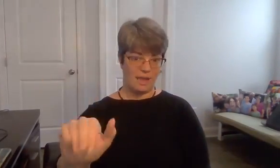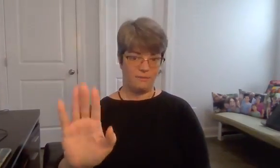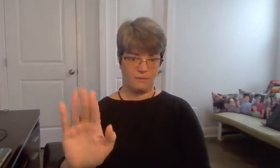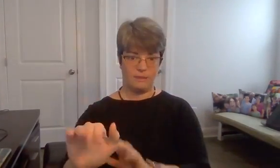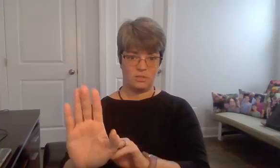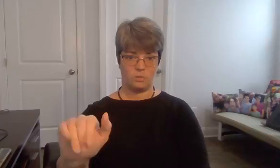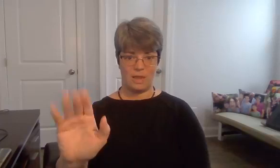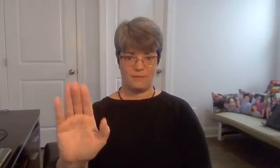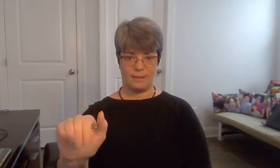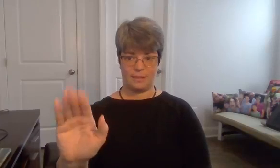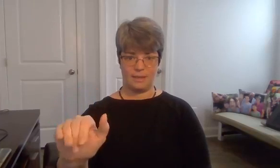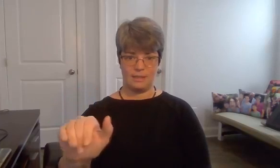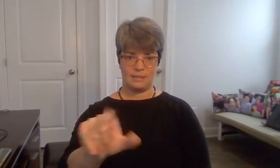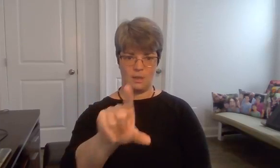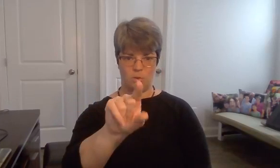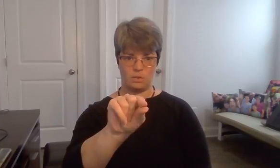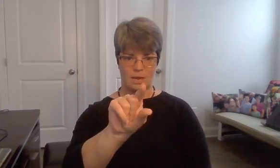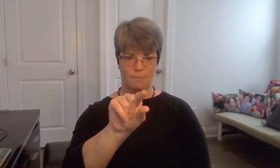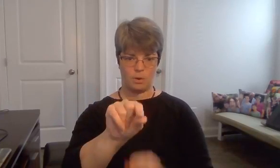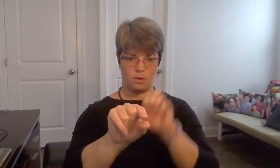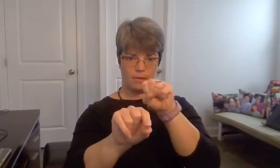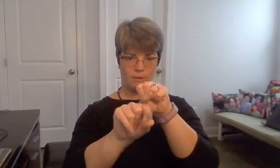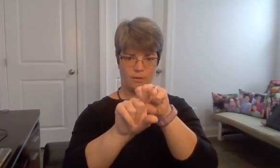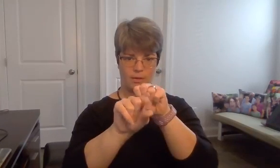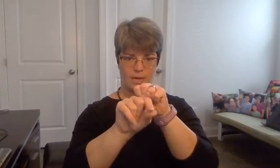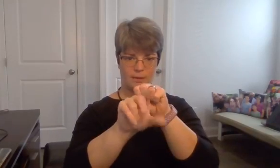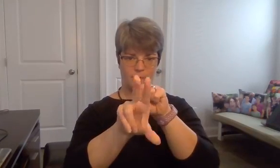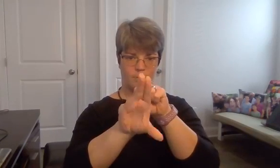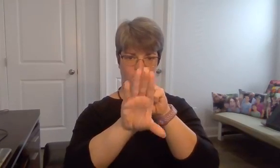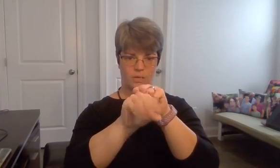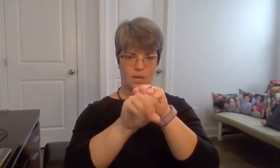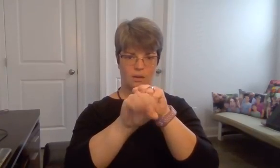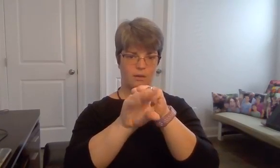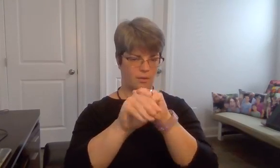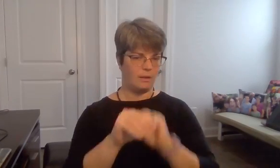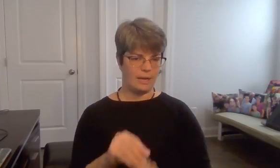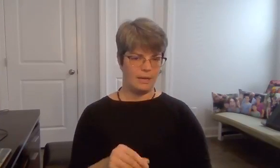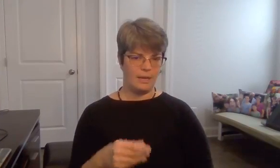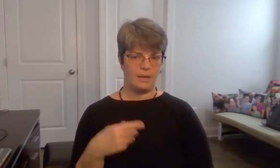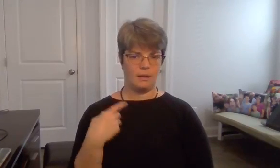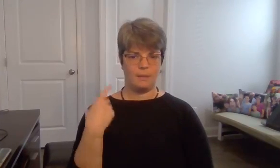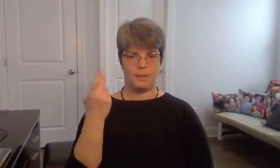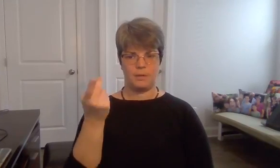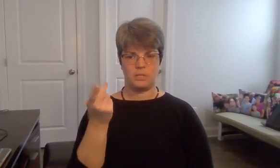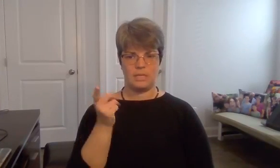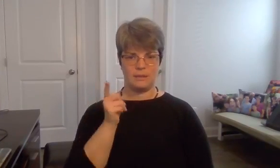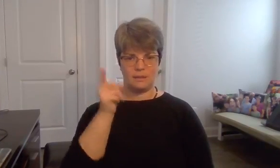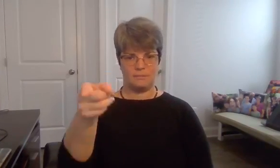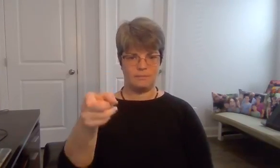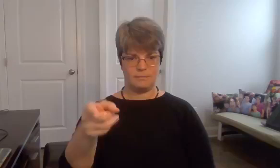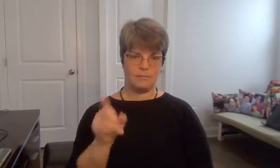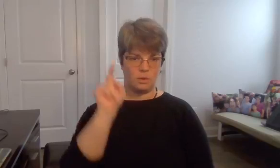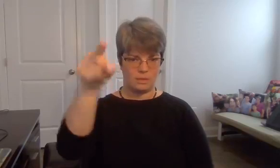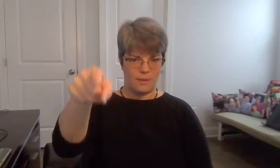wave, even just waving like this, or sign bird on their little head or duck on their little head, it'll help them understand that it goes that way.